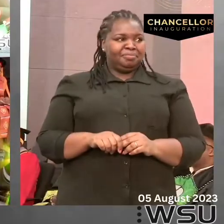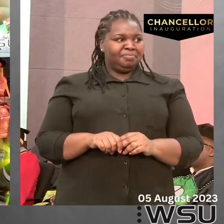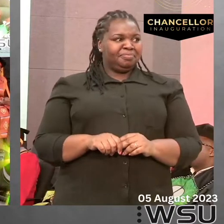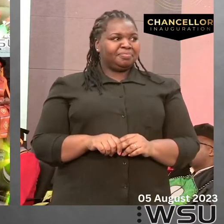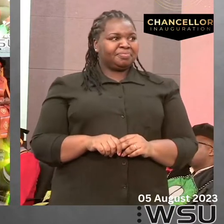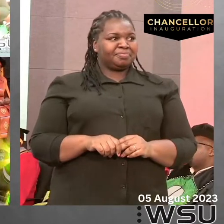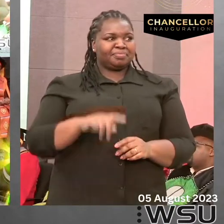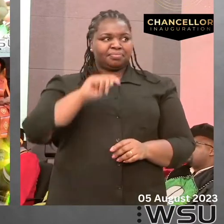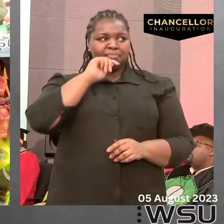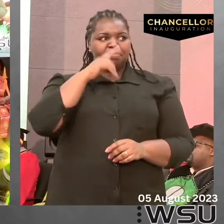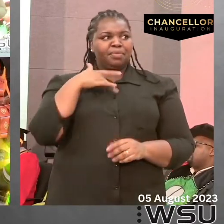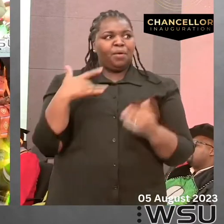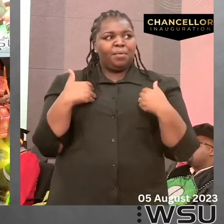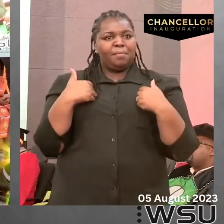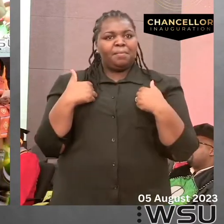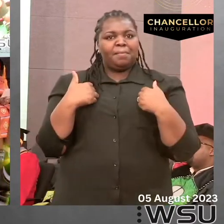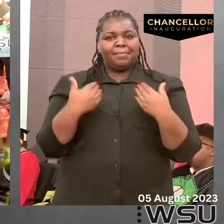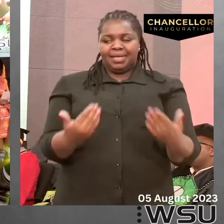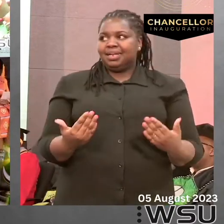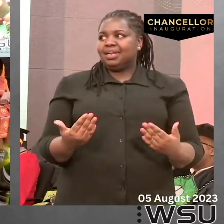I just want to begin by